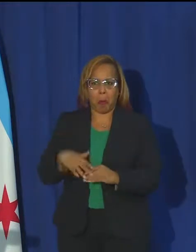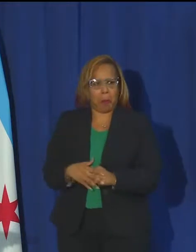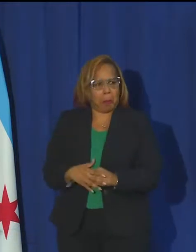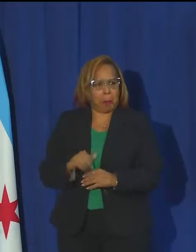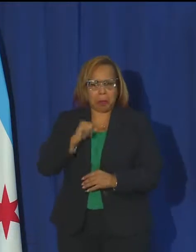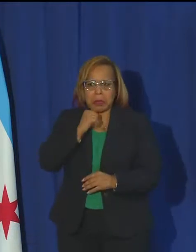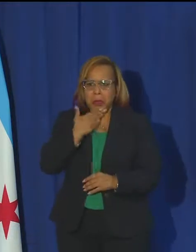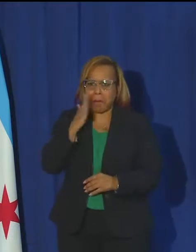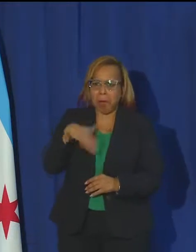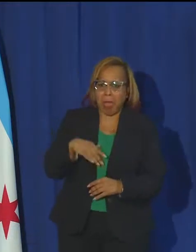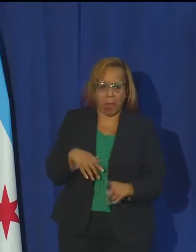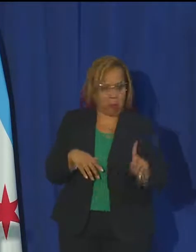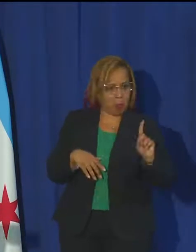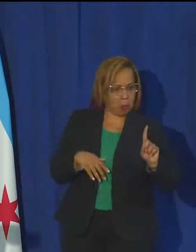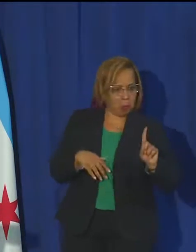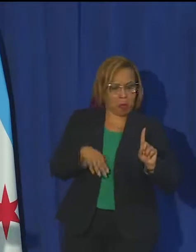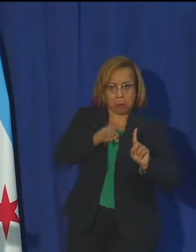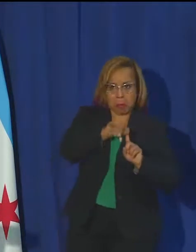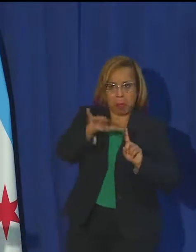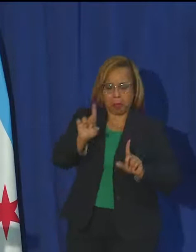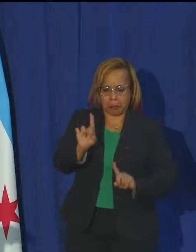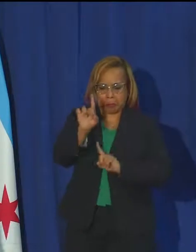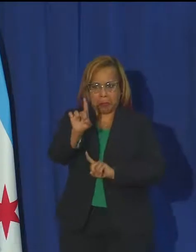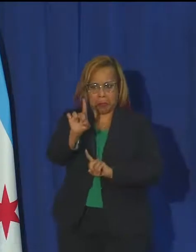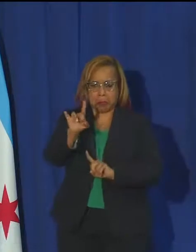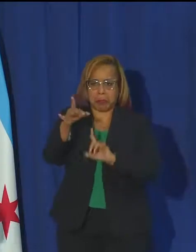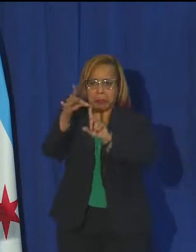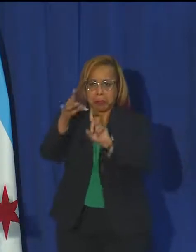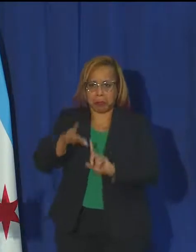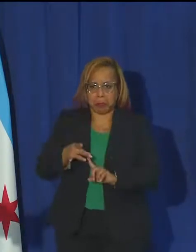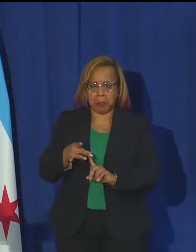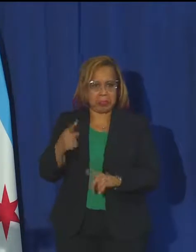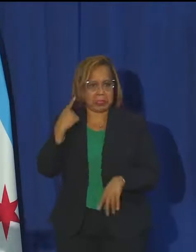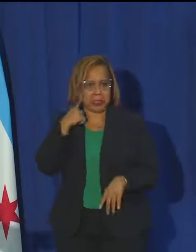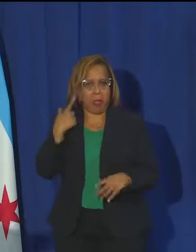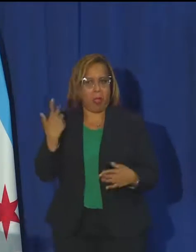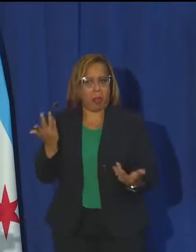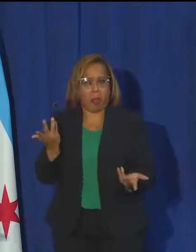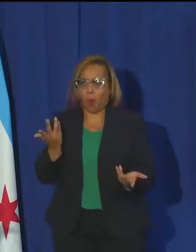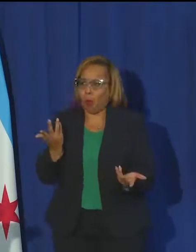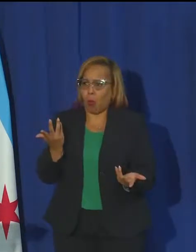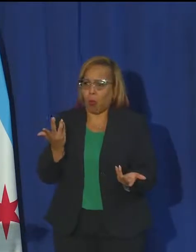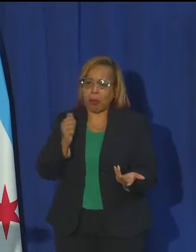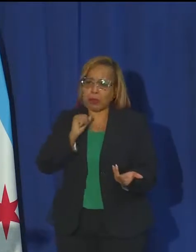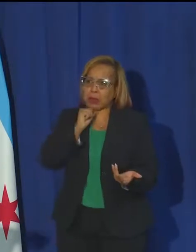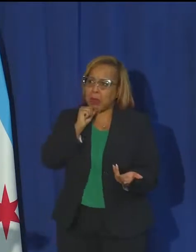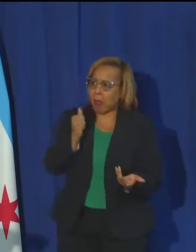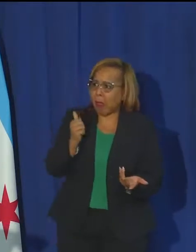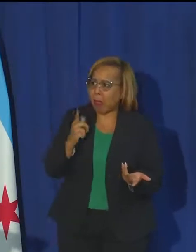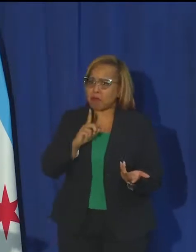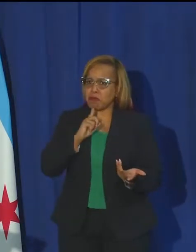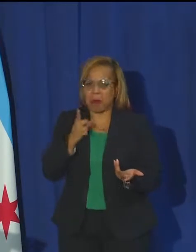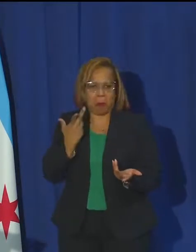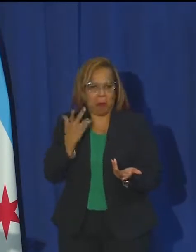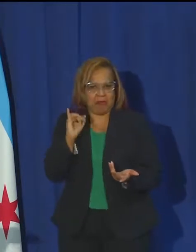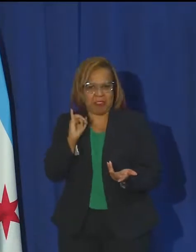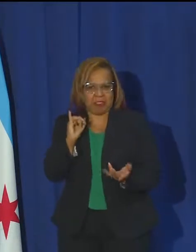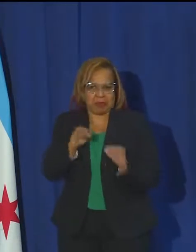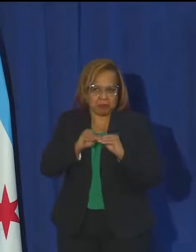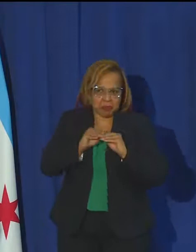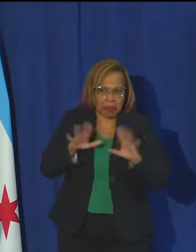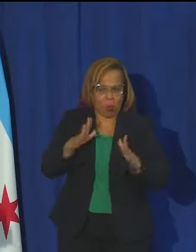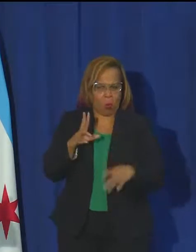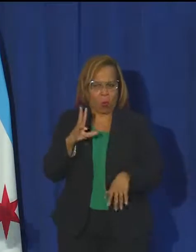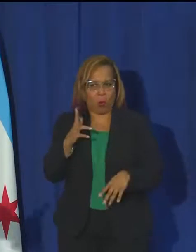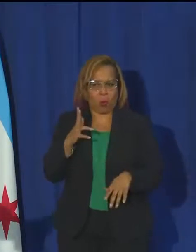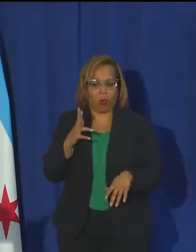bad. One person spreading to 2 other people does not sound like a very infectious disease. And